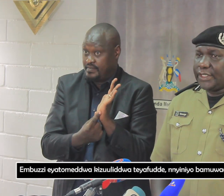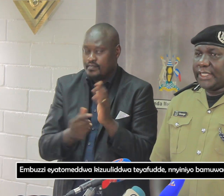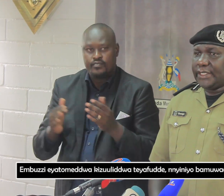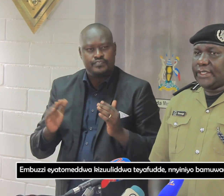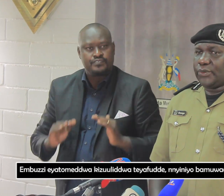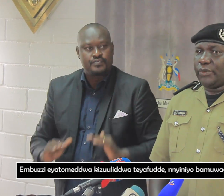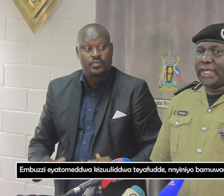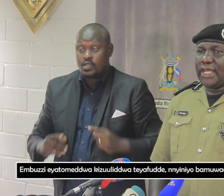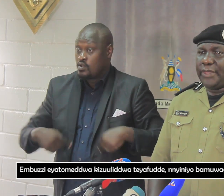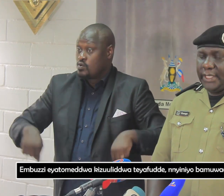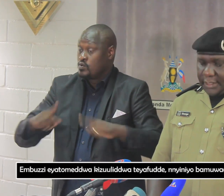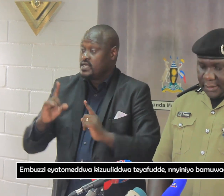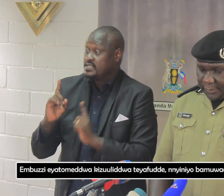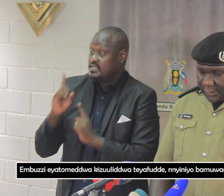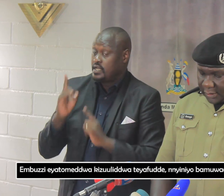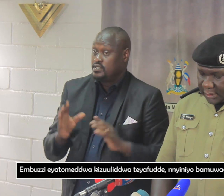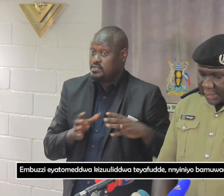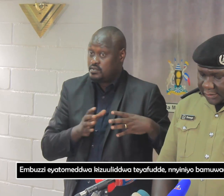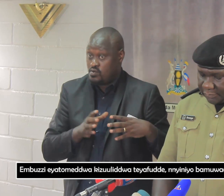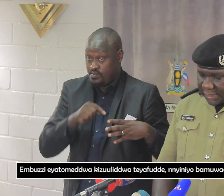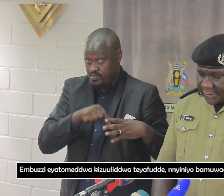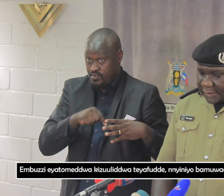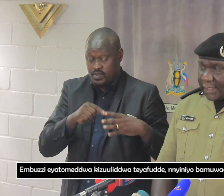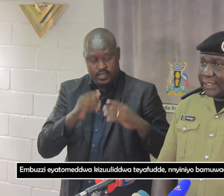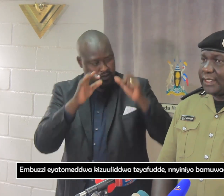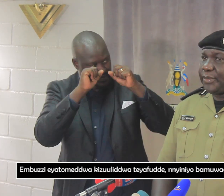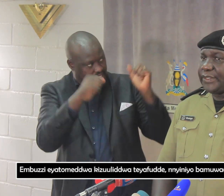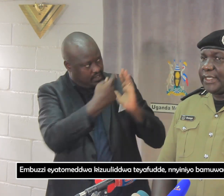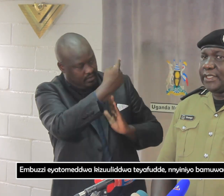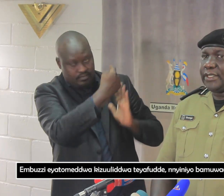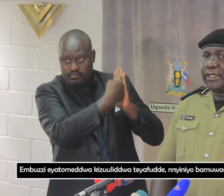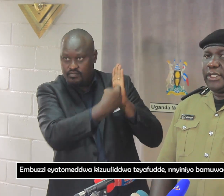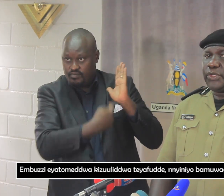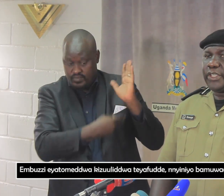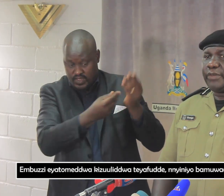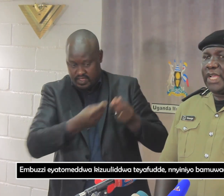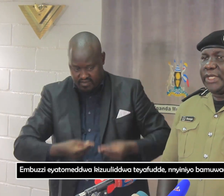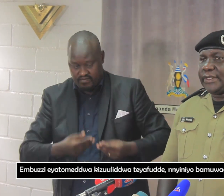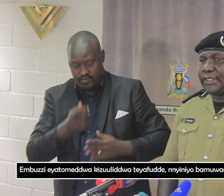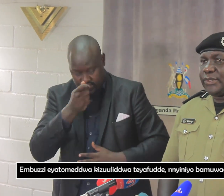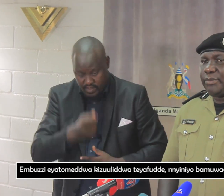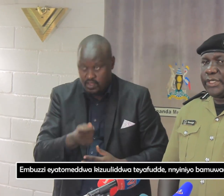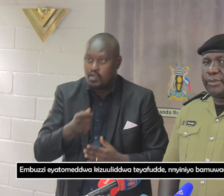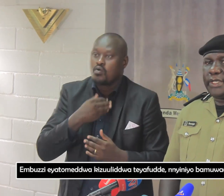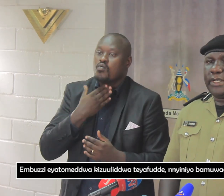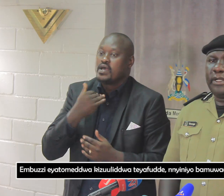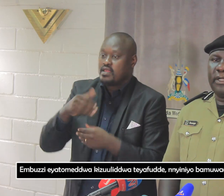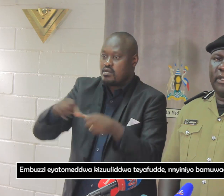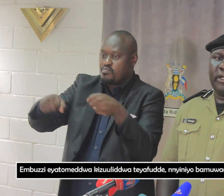As security agencies, we welcome the directive by His Excellency the President to give amnesty to the